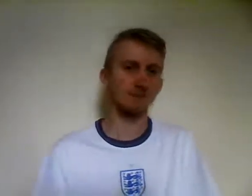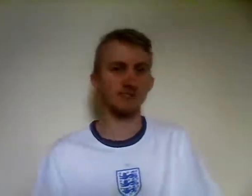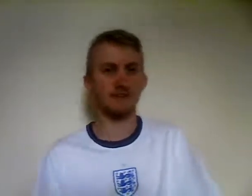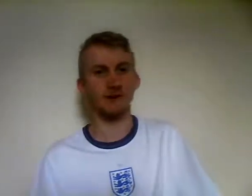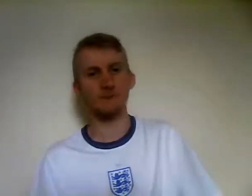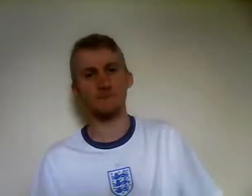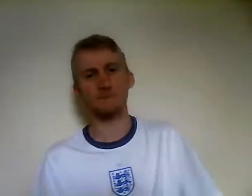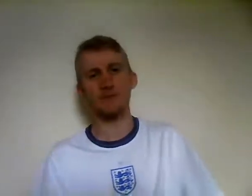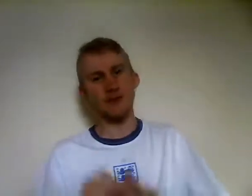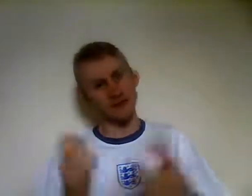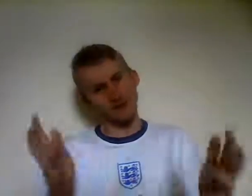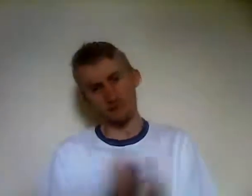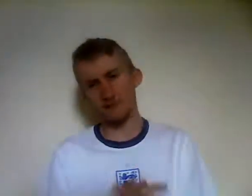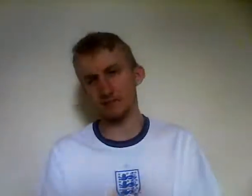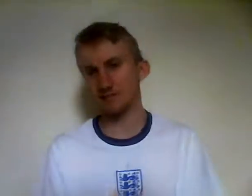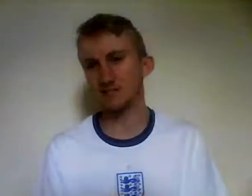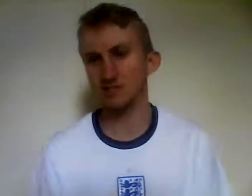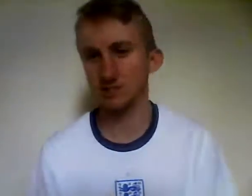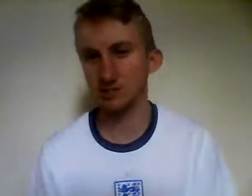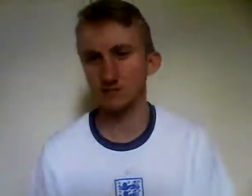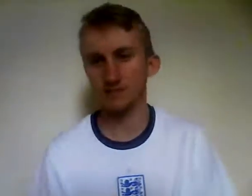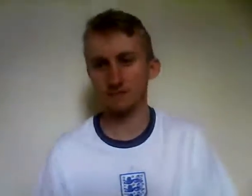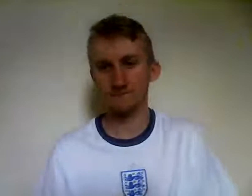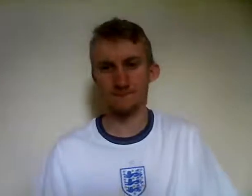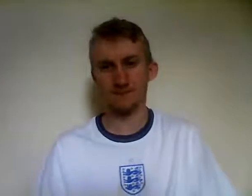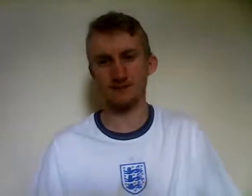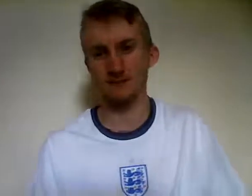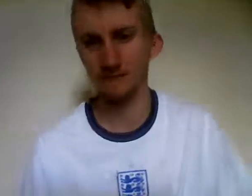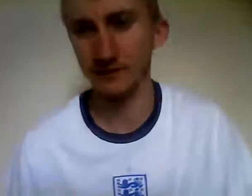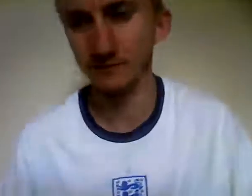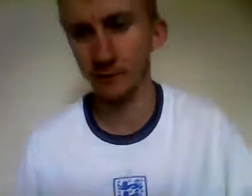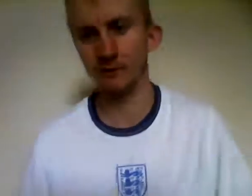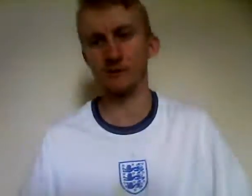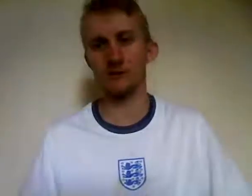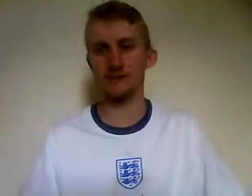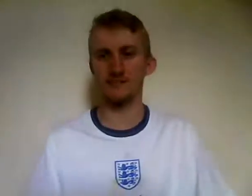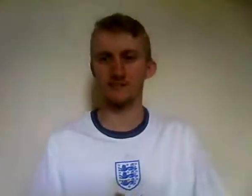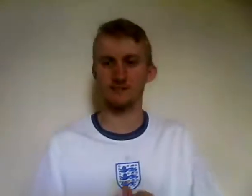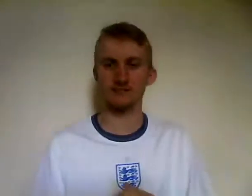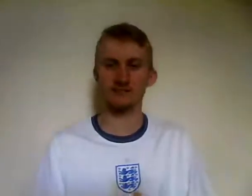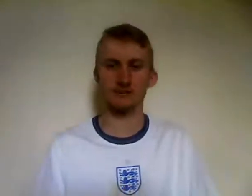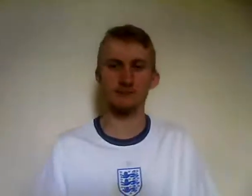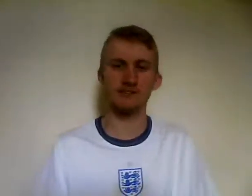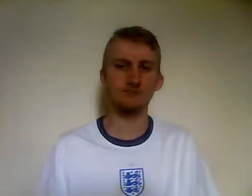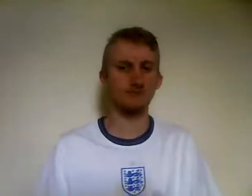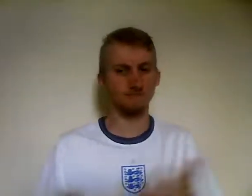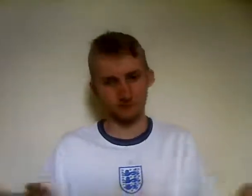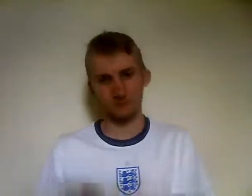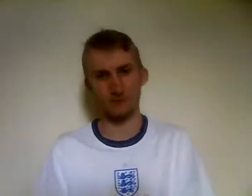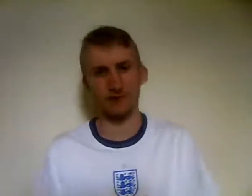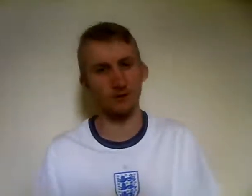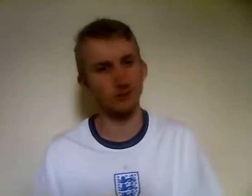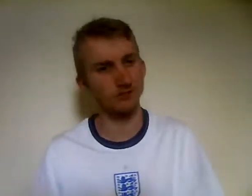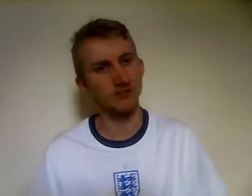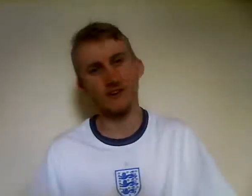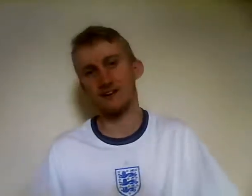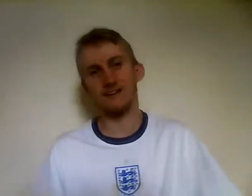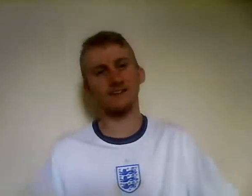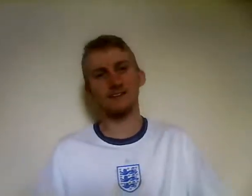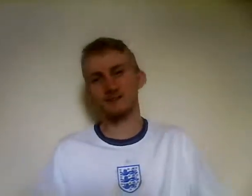brought it home. Commiserations to Germany, unluckily second place, but you've won it lots, and England haven't ever won